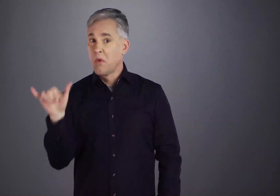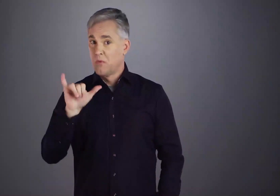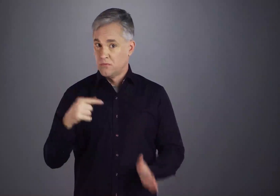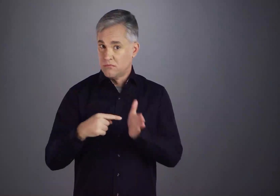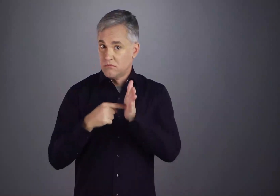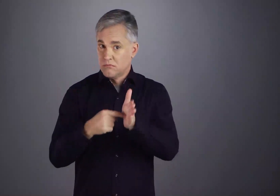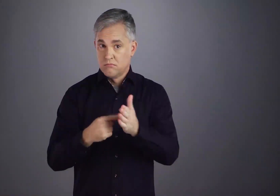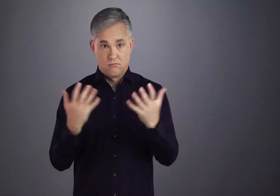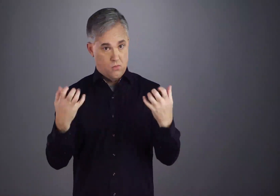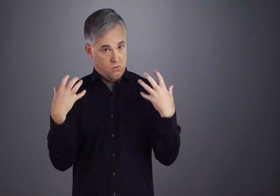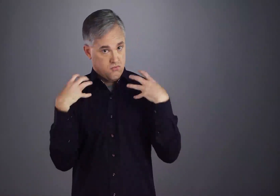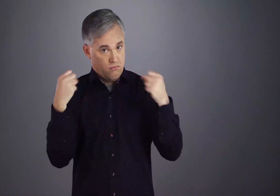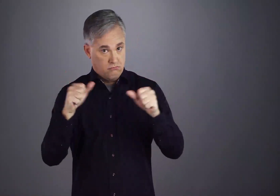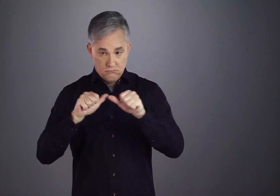recovery.